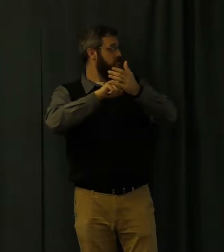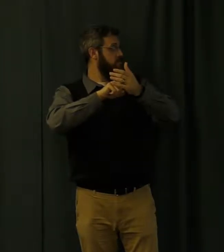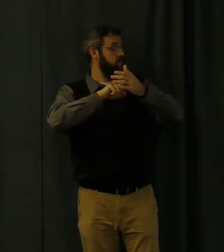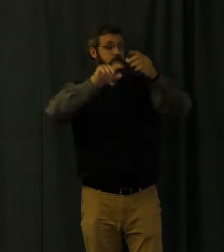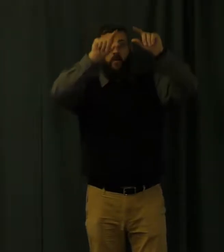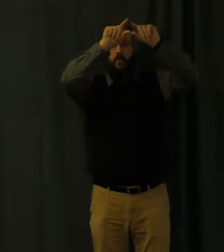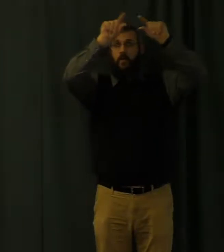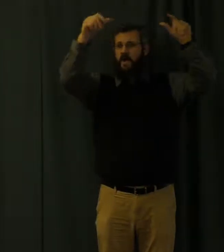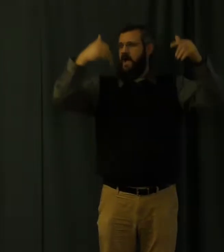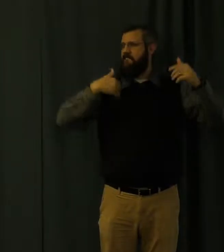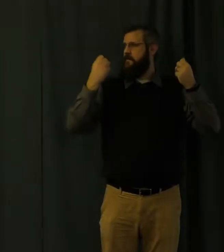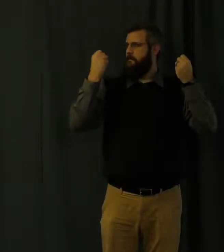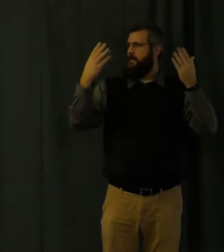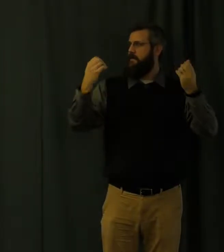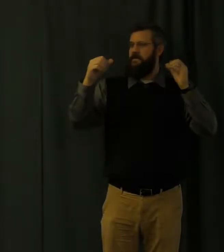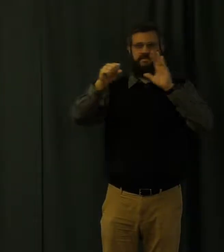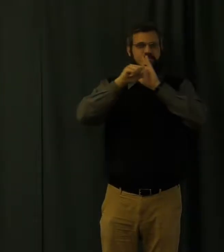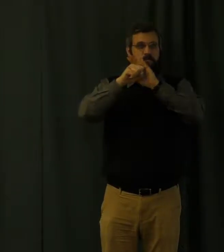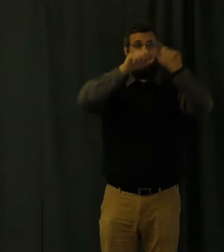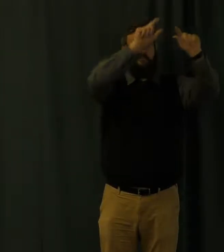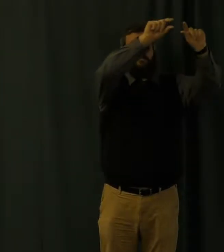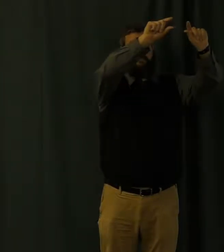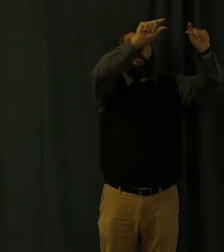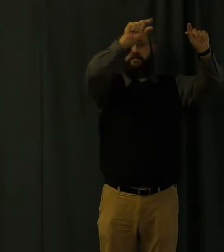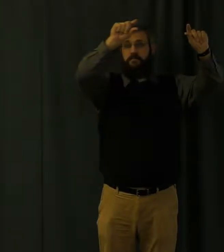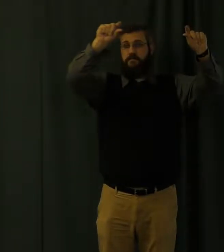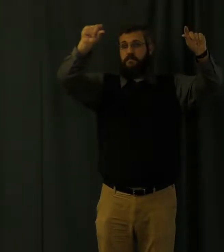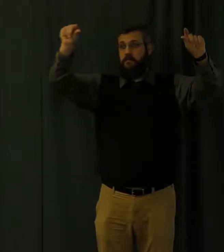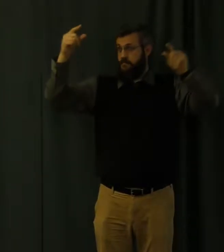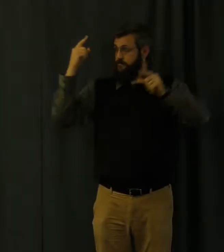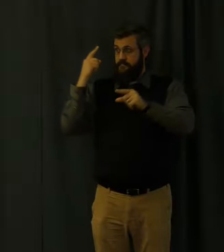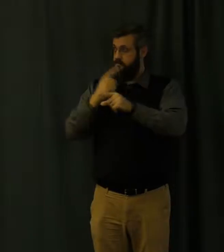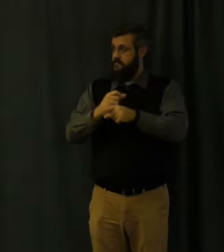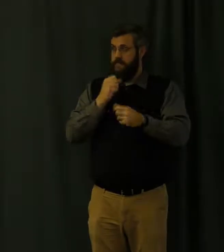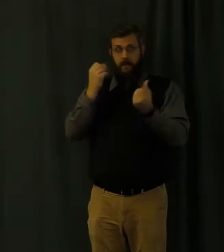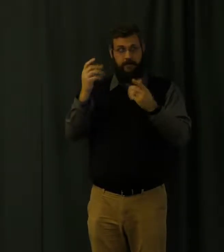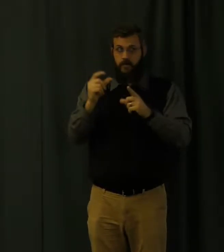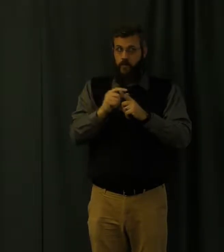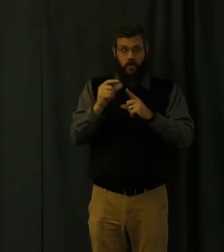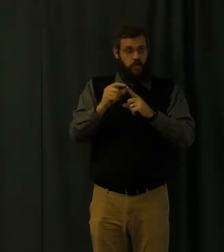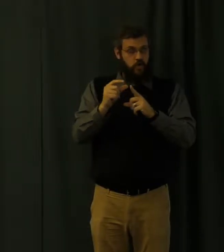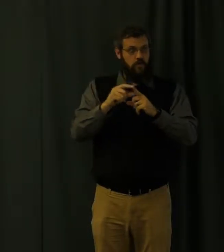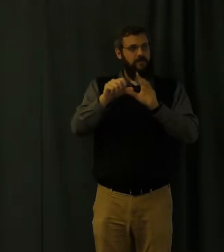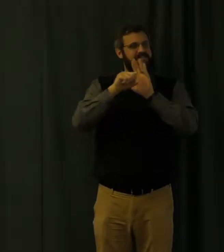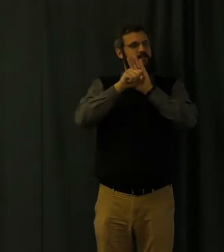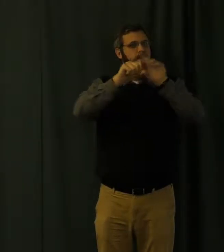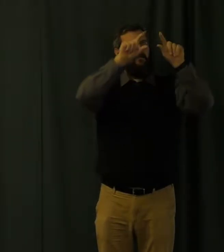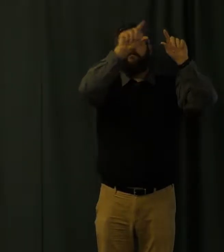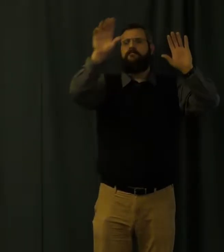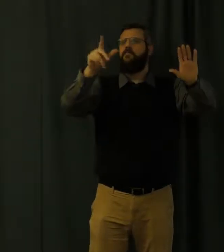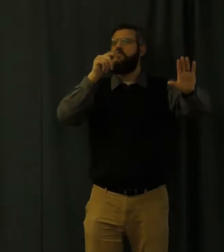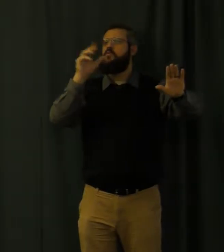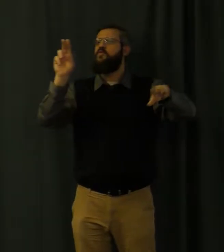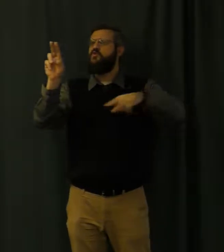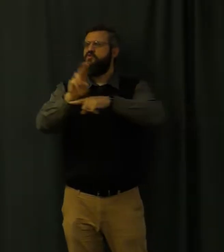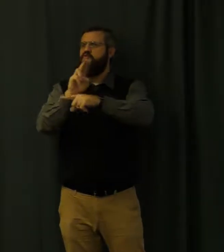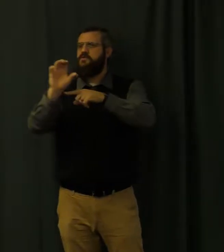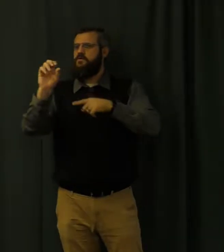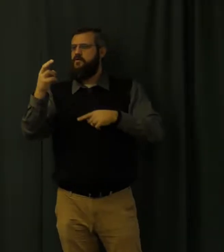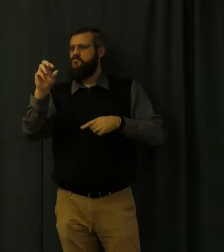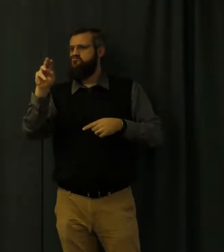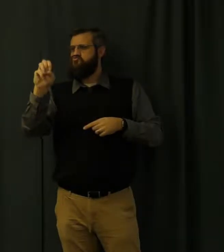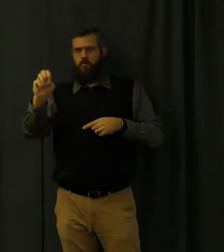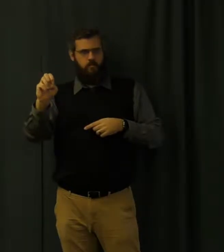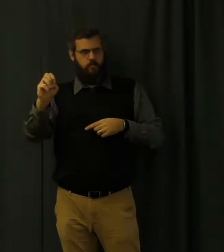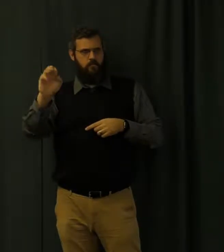you can see a lot of symbols, right? A lot of symbols, and not a lot of words. So the first thing, how many of you use Chrome as your primary